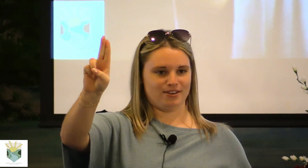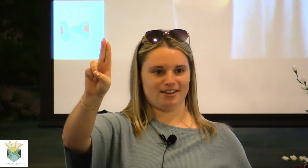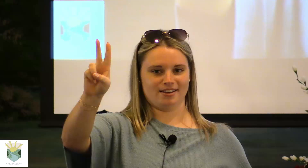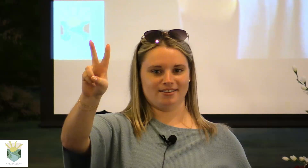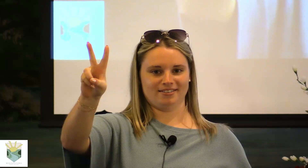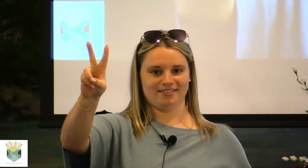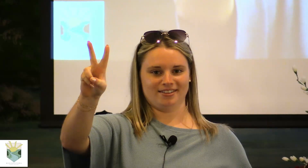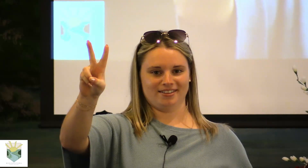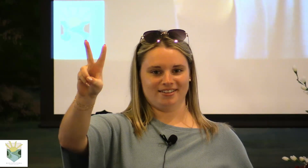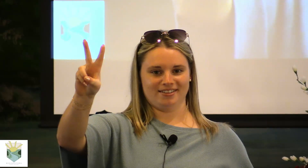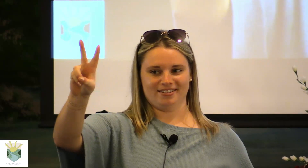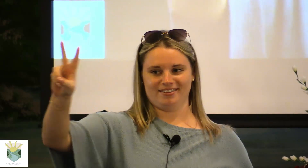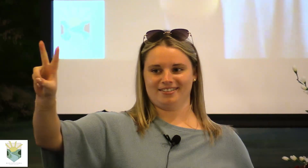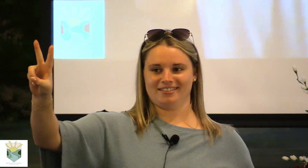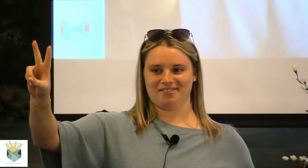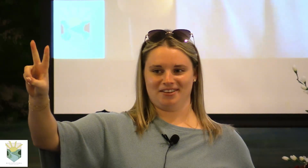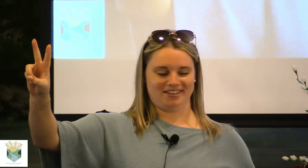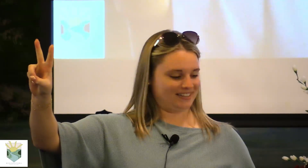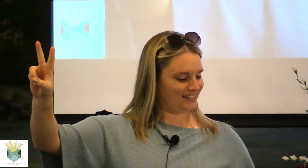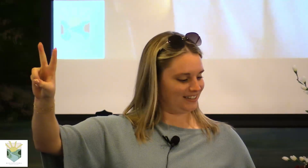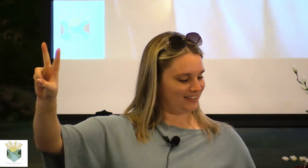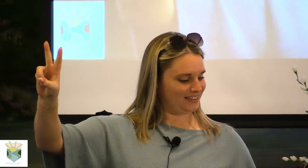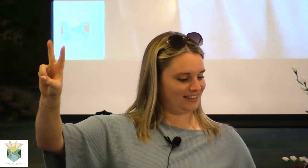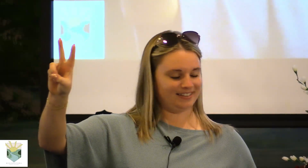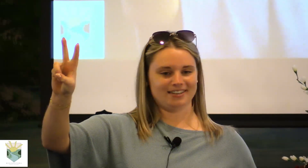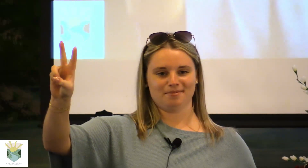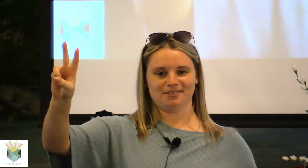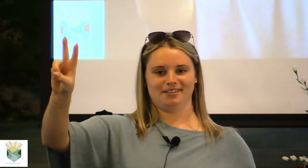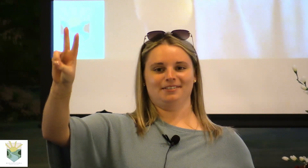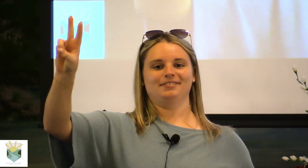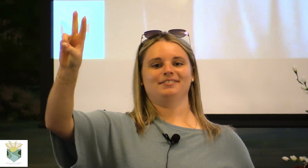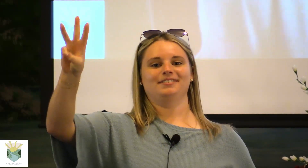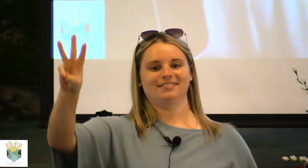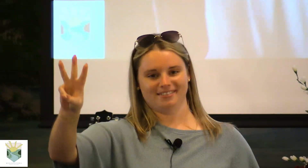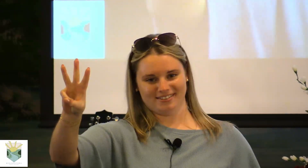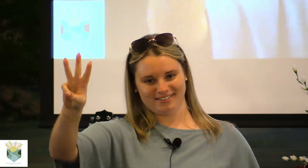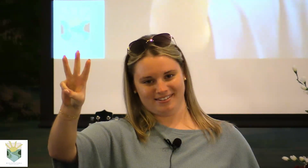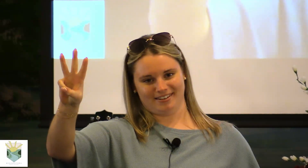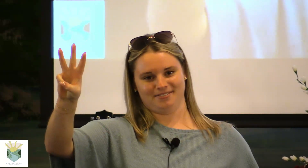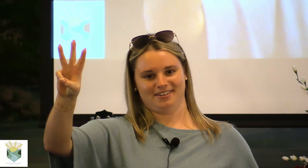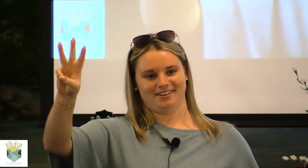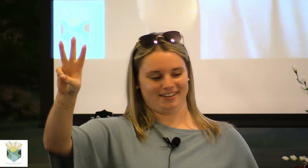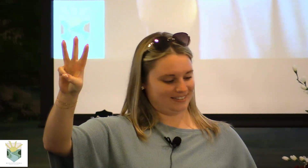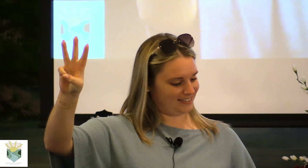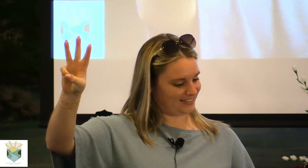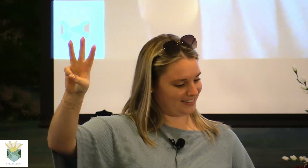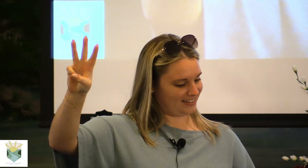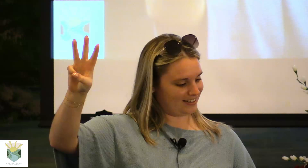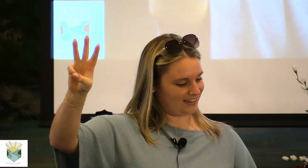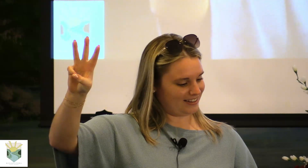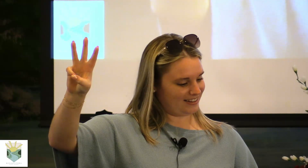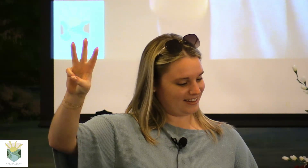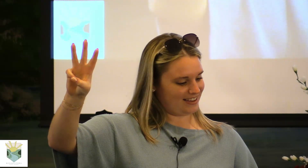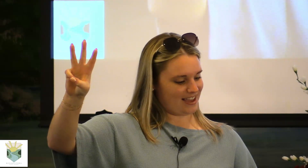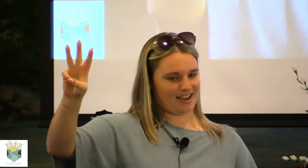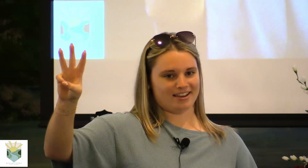V, just like a V. W, next finger out. Ah, easy.